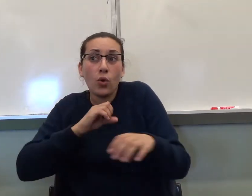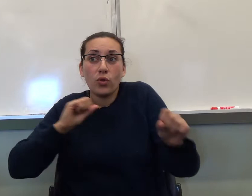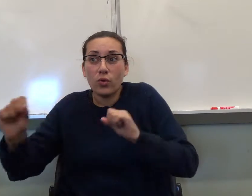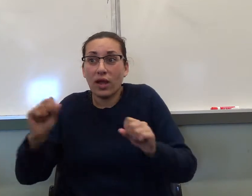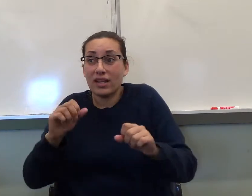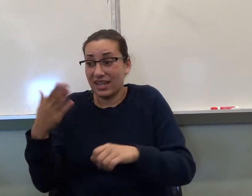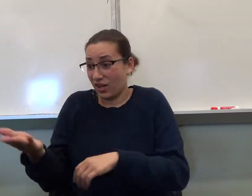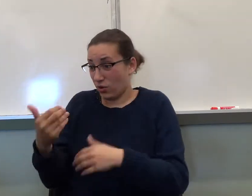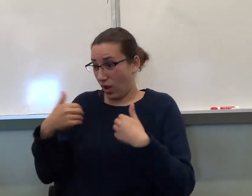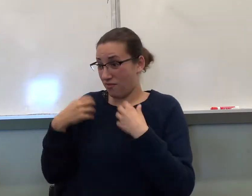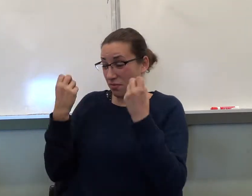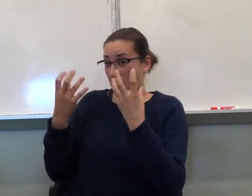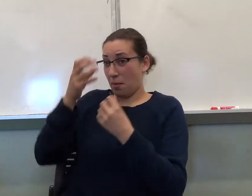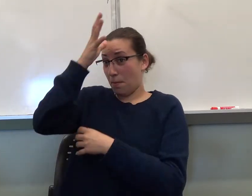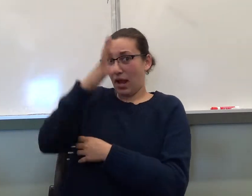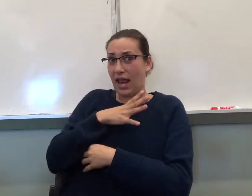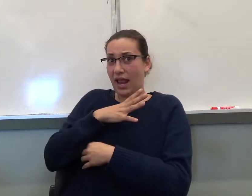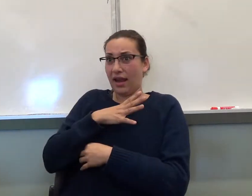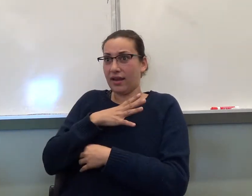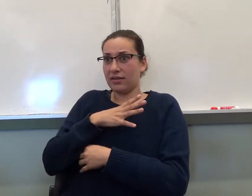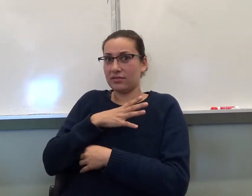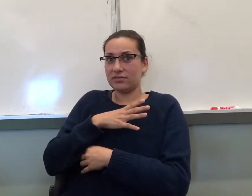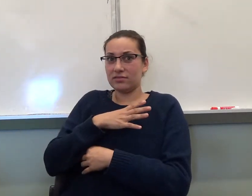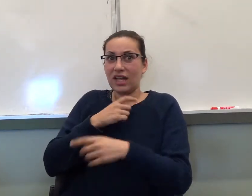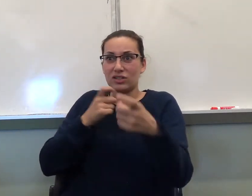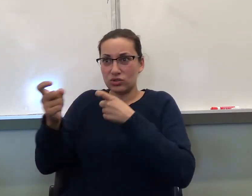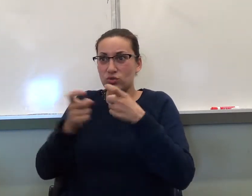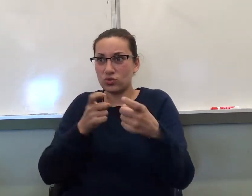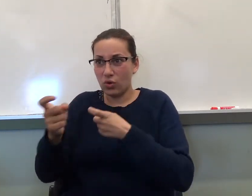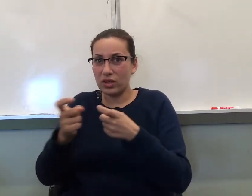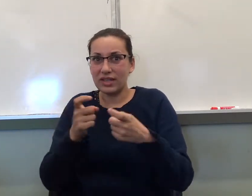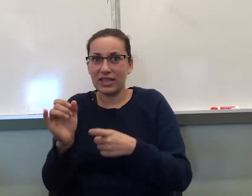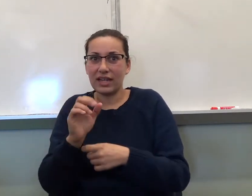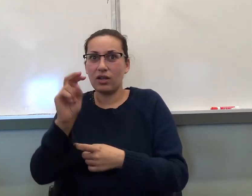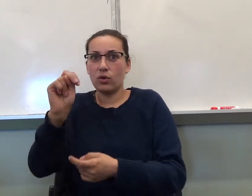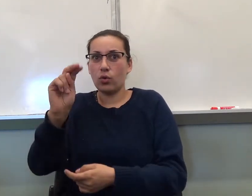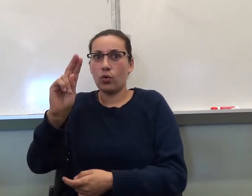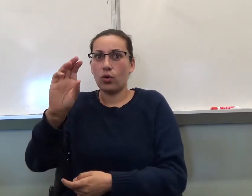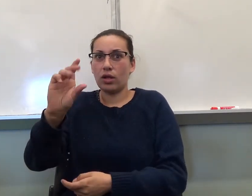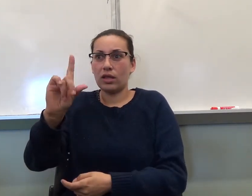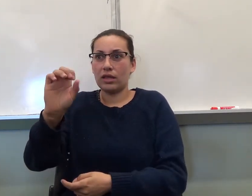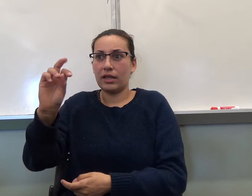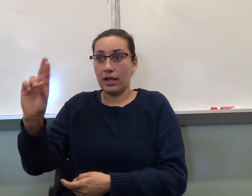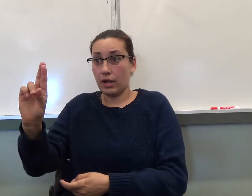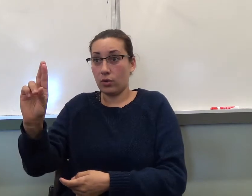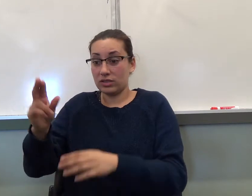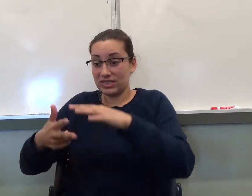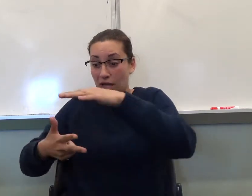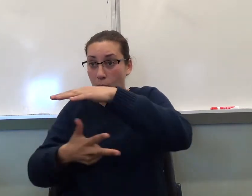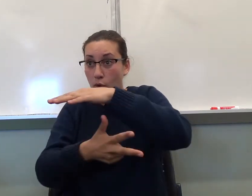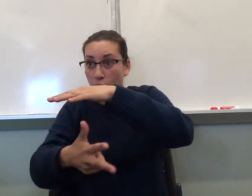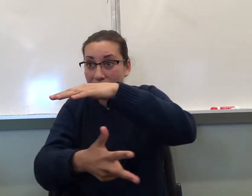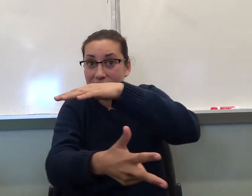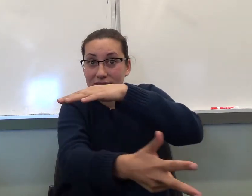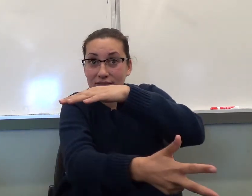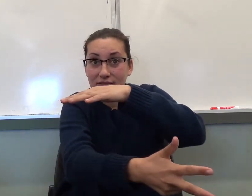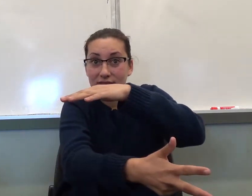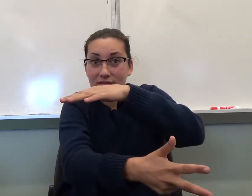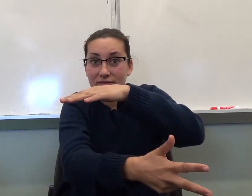have all these guys who are running nuclear submarines, you know. They've got the codes to launch the nuclear submarines, right? And they turned